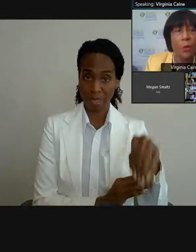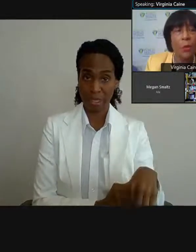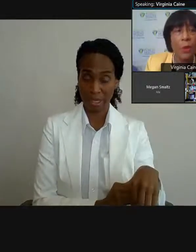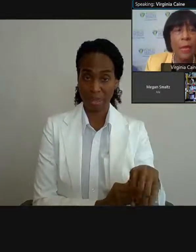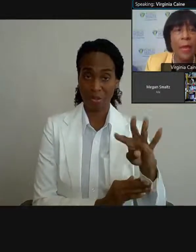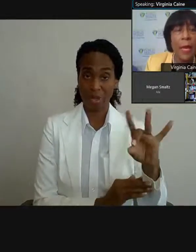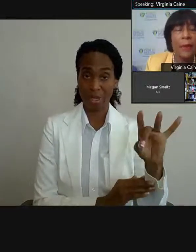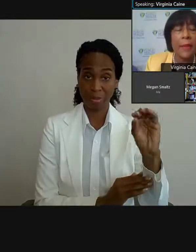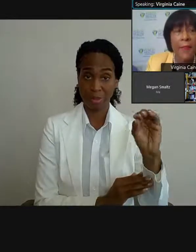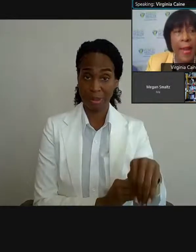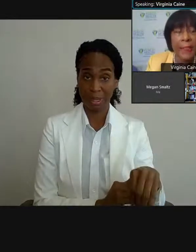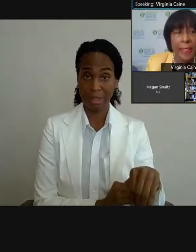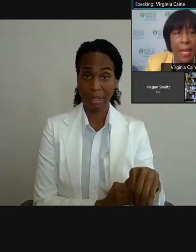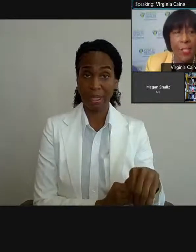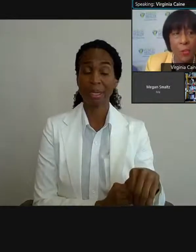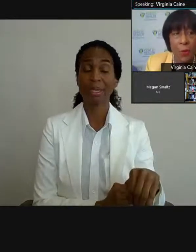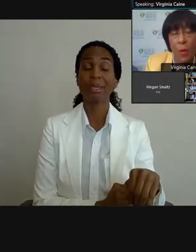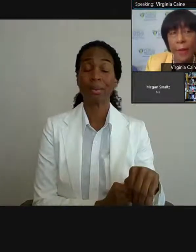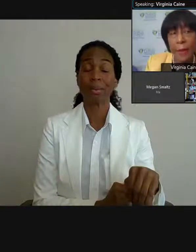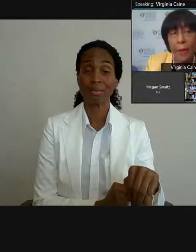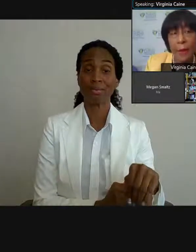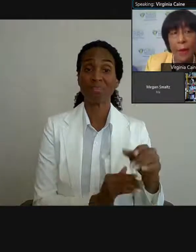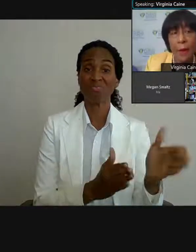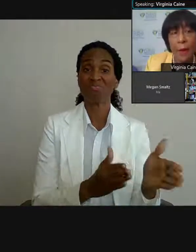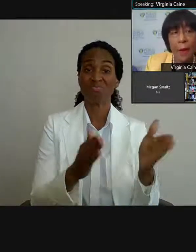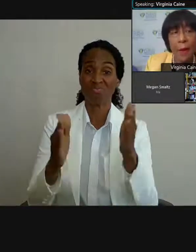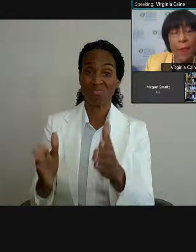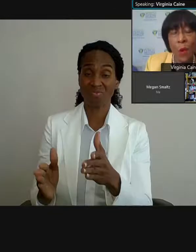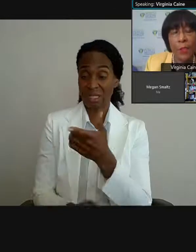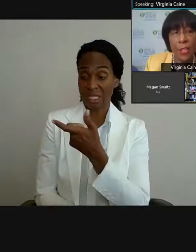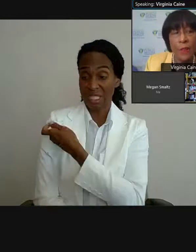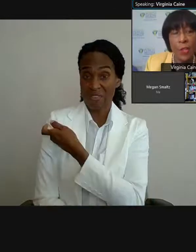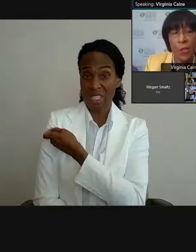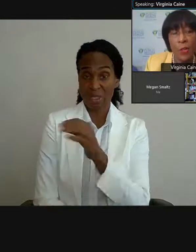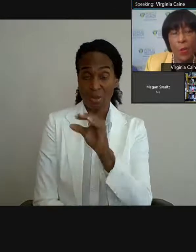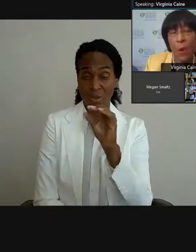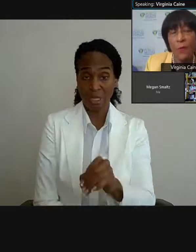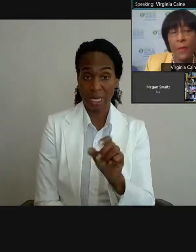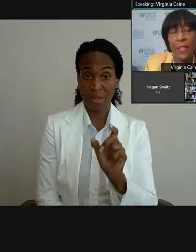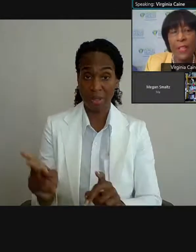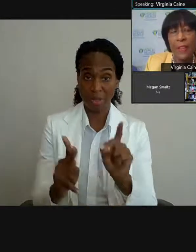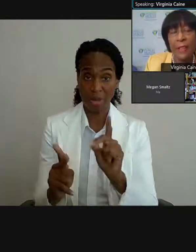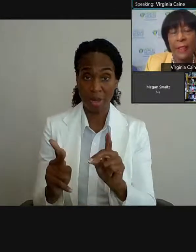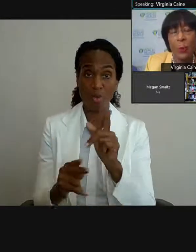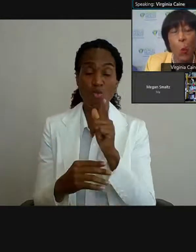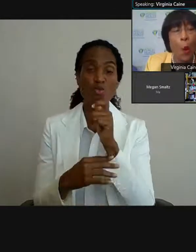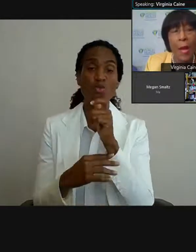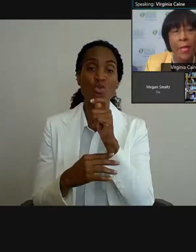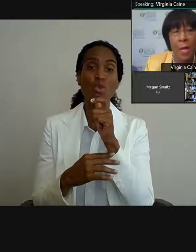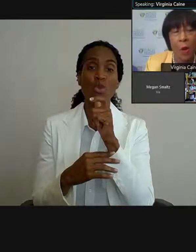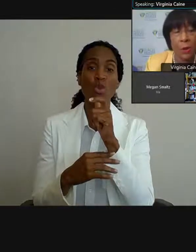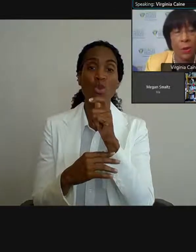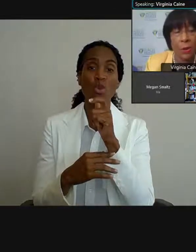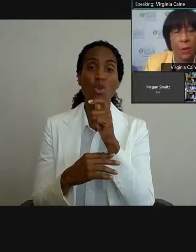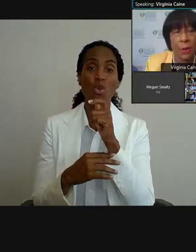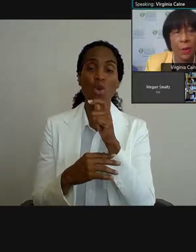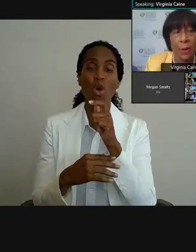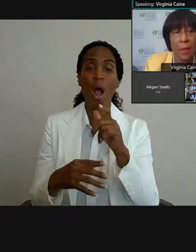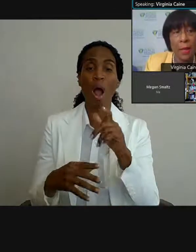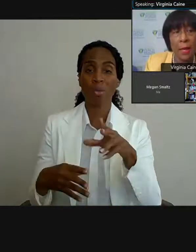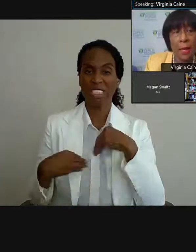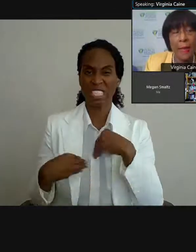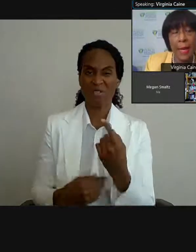And when you look at the vaccination rate of those individuals who have received at least one